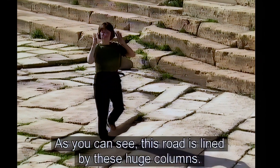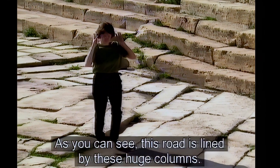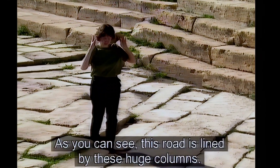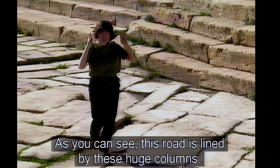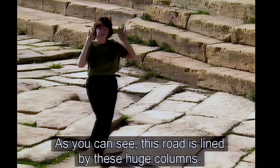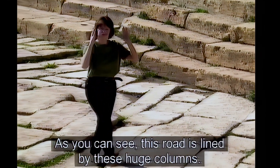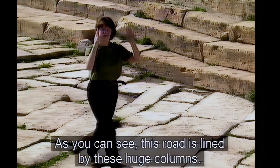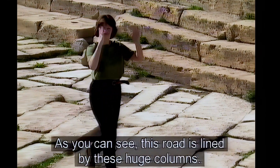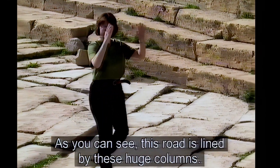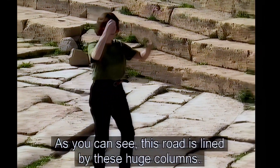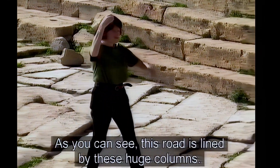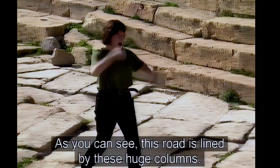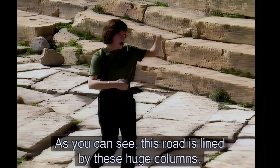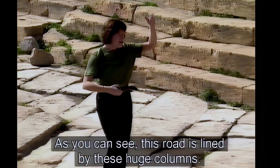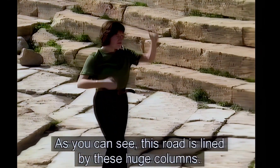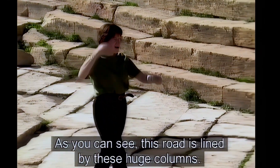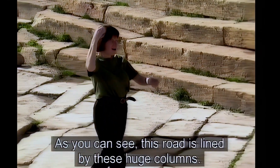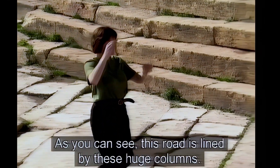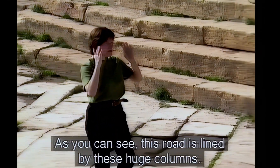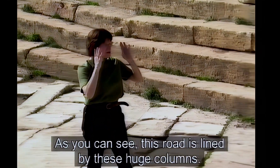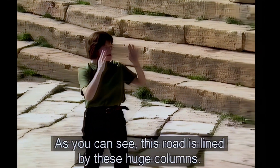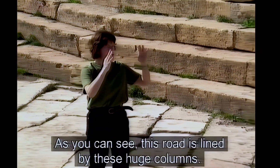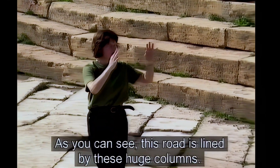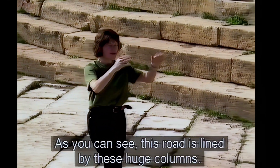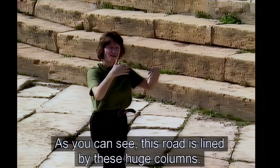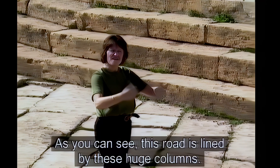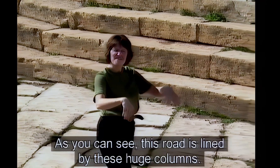As you can see, this road is lined by these huge columns.